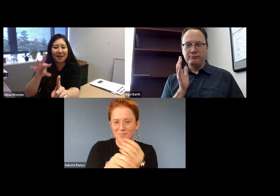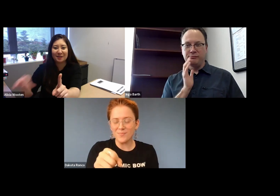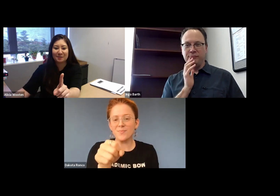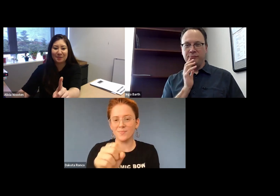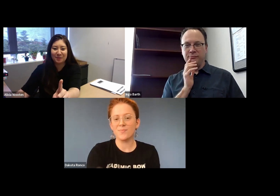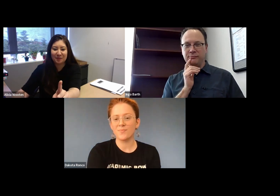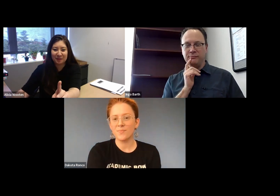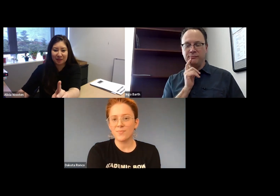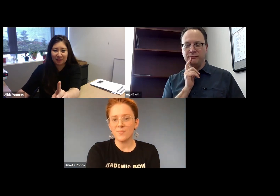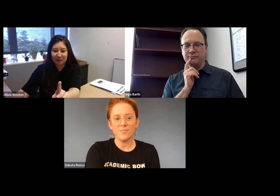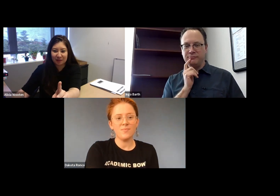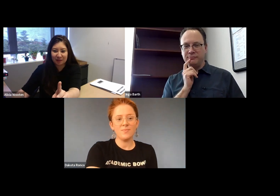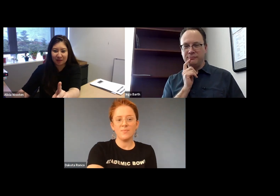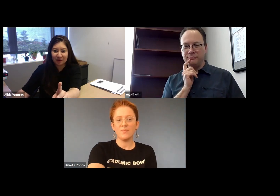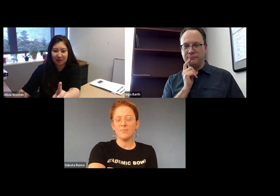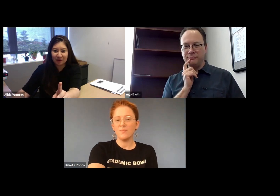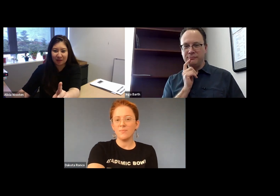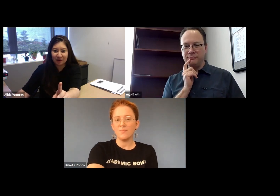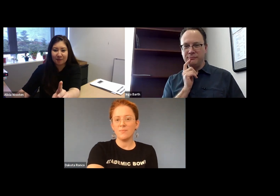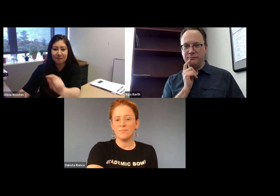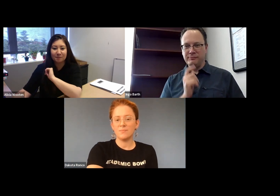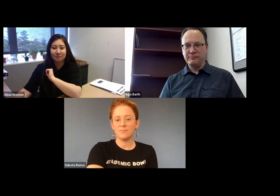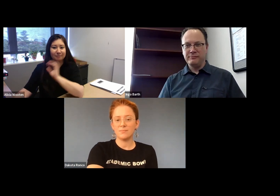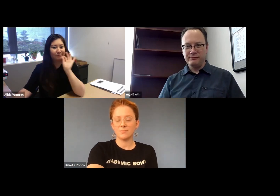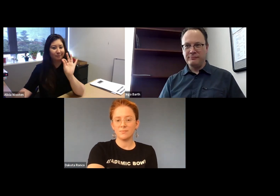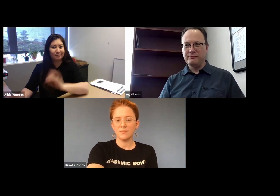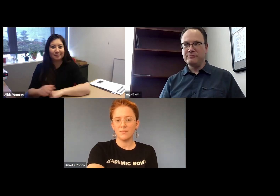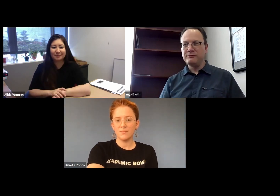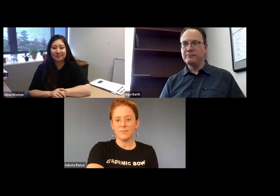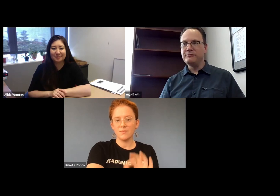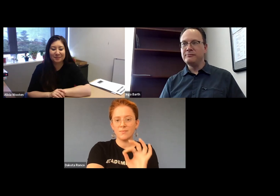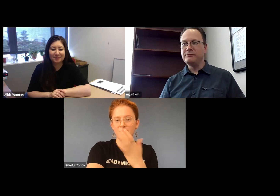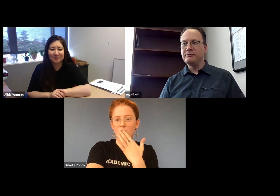you. Sorry, hi, I came on. I'd like to add a comment.